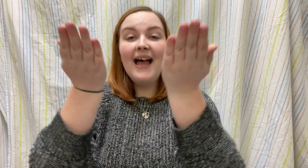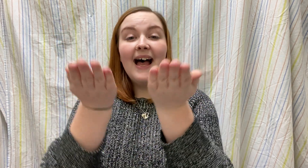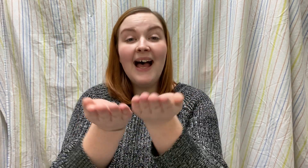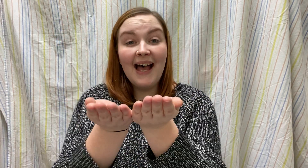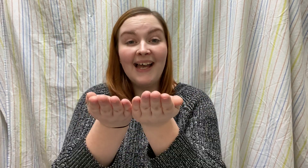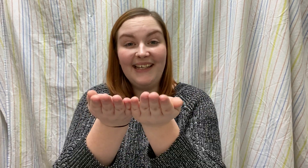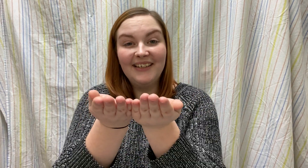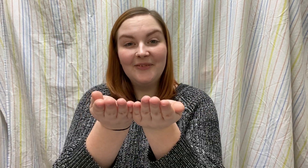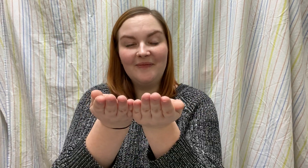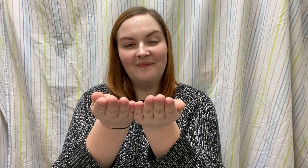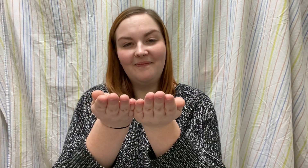Hi. H.